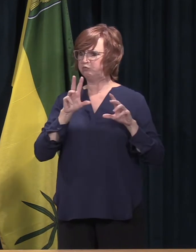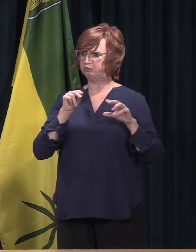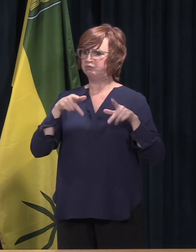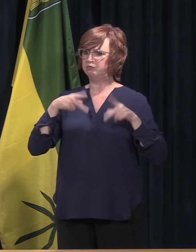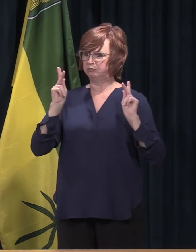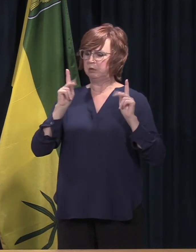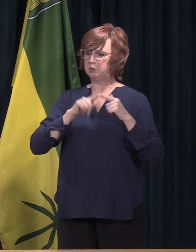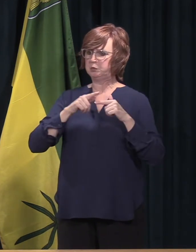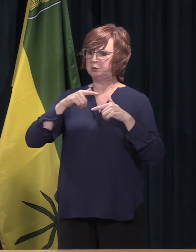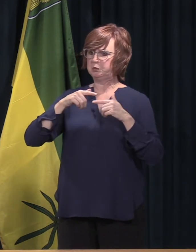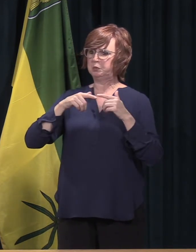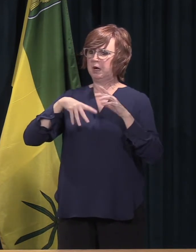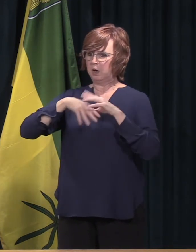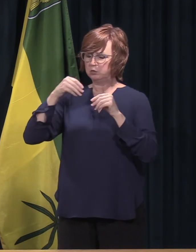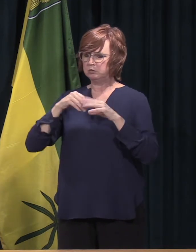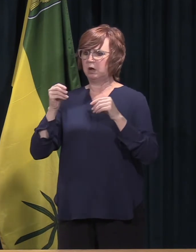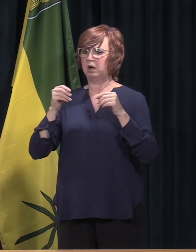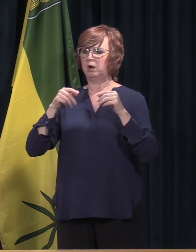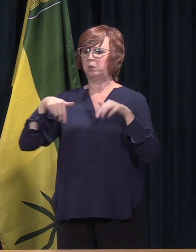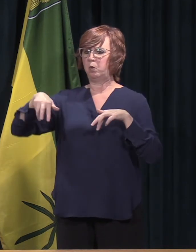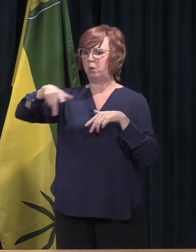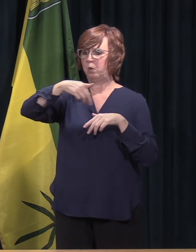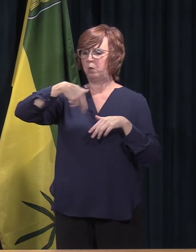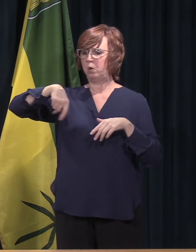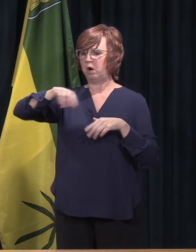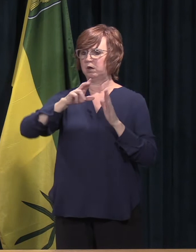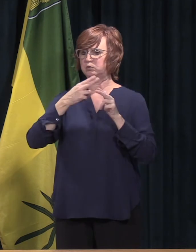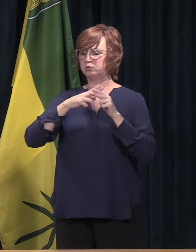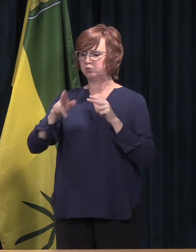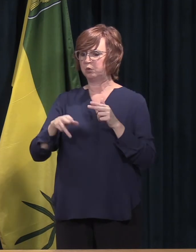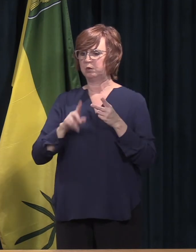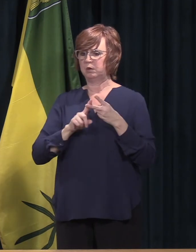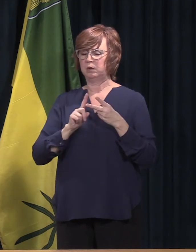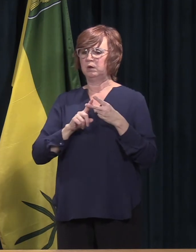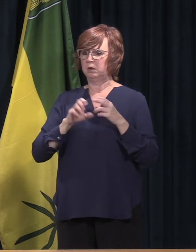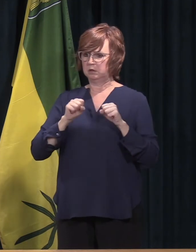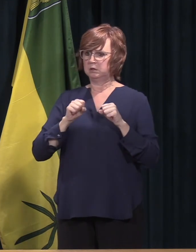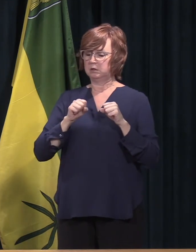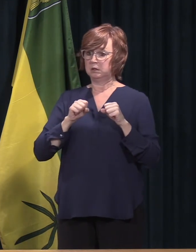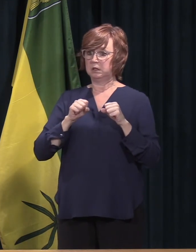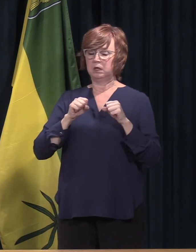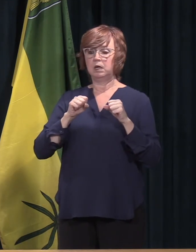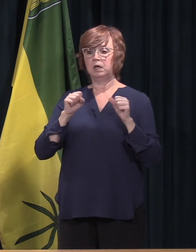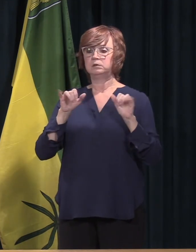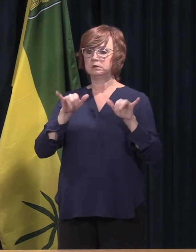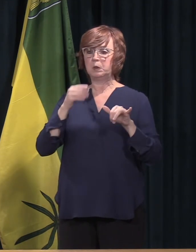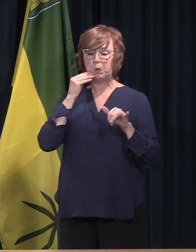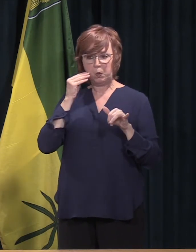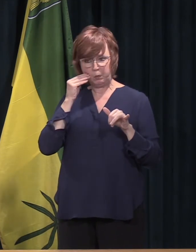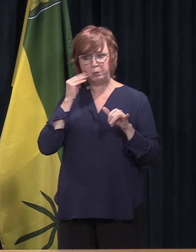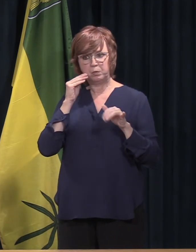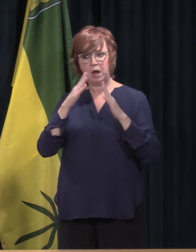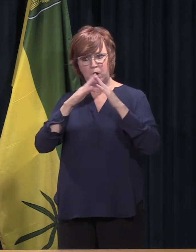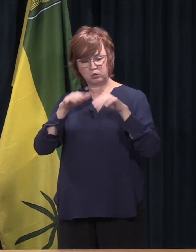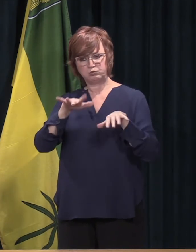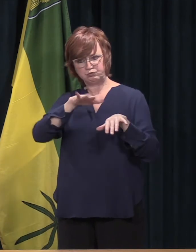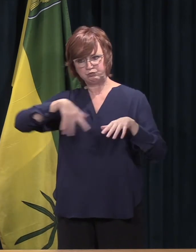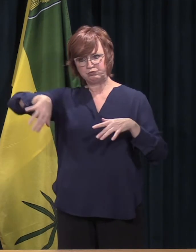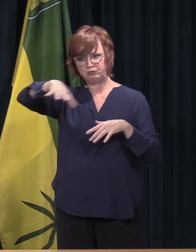go into a crowded situation. Even if you're feeling fine and you're asymptomatic, you certainly shouldn't go and visit anyone